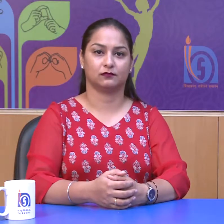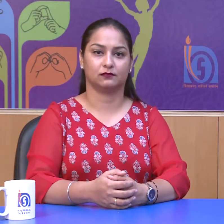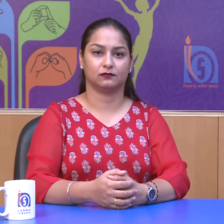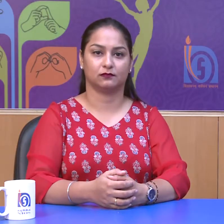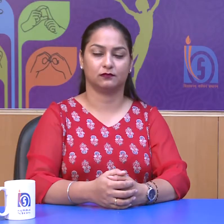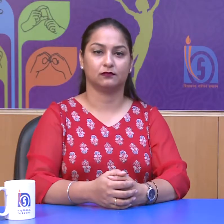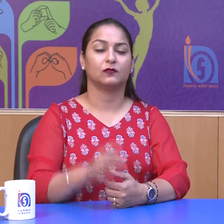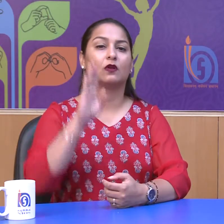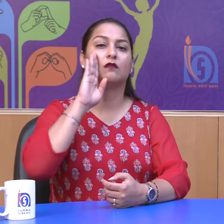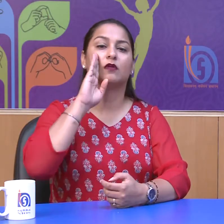in 1991